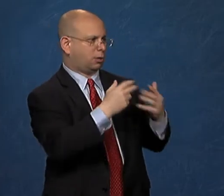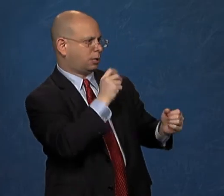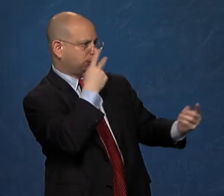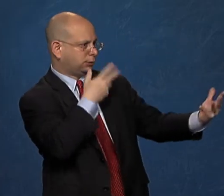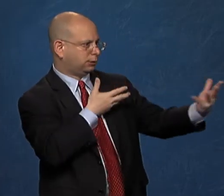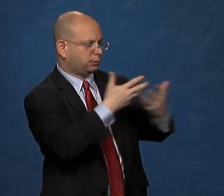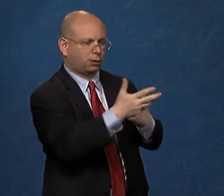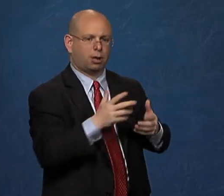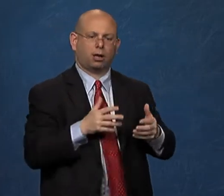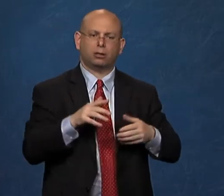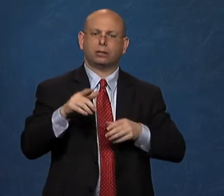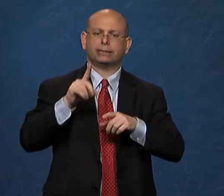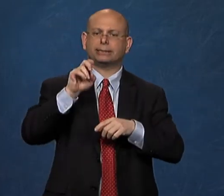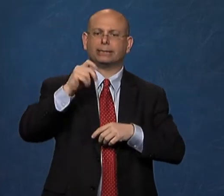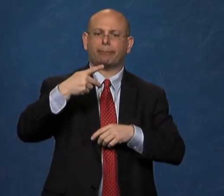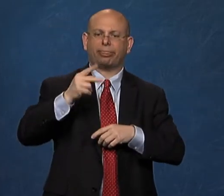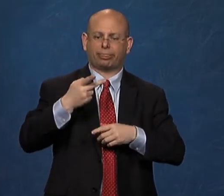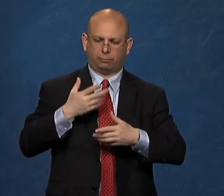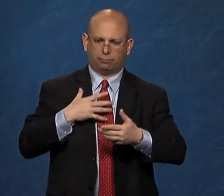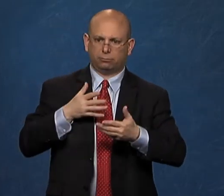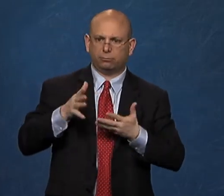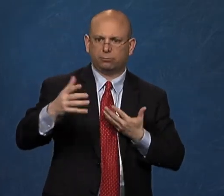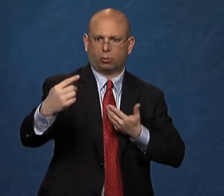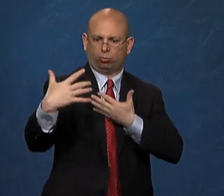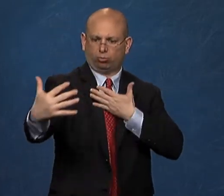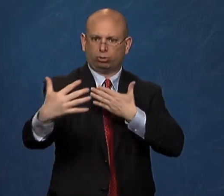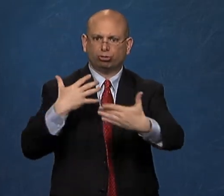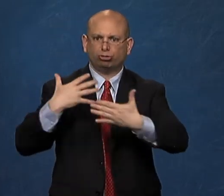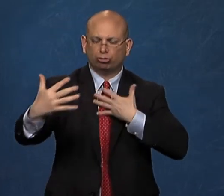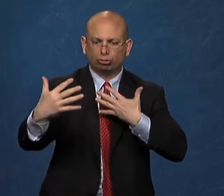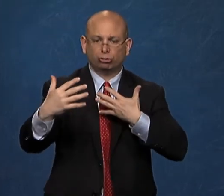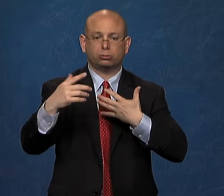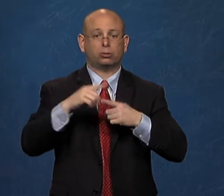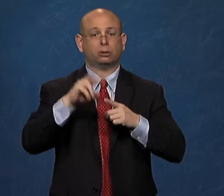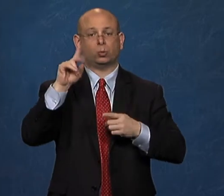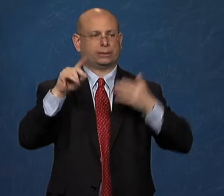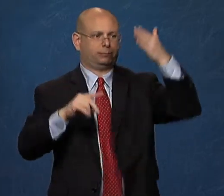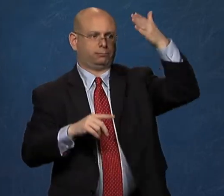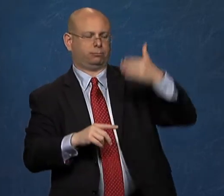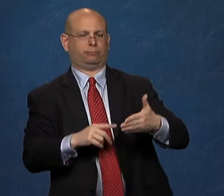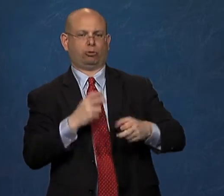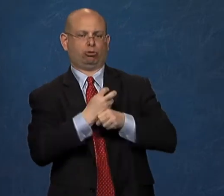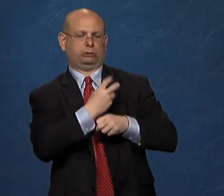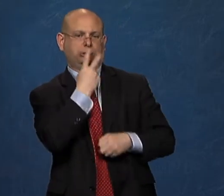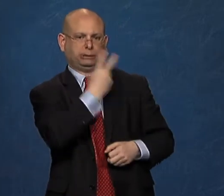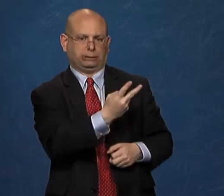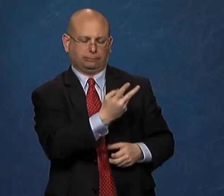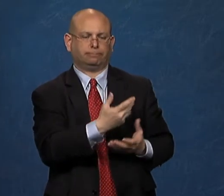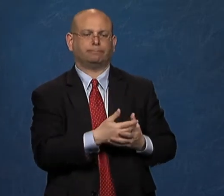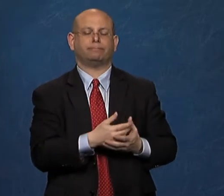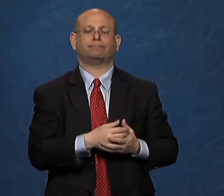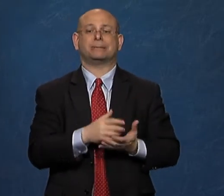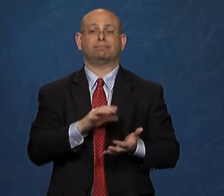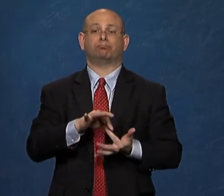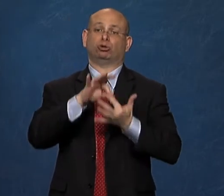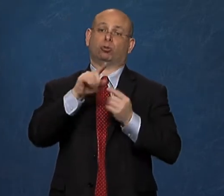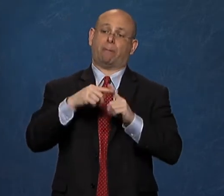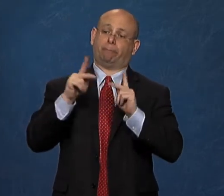of communication channel where we can see one another very easily. Depth perception is easily understood when you're working with a